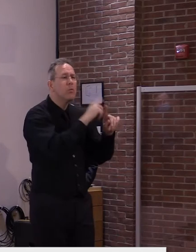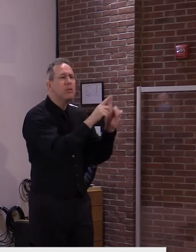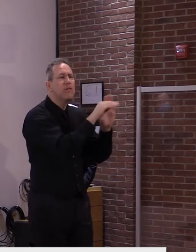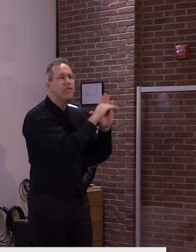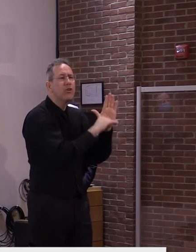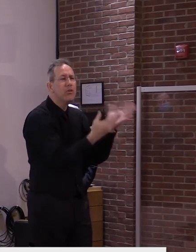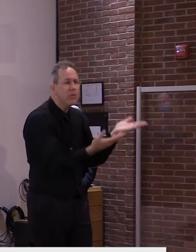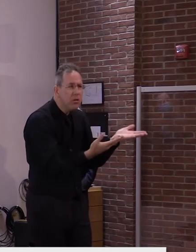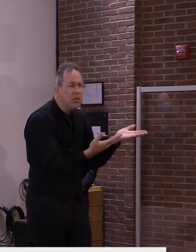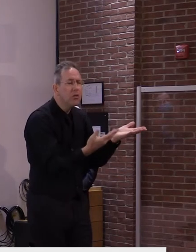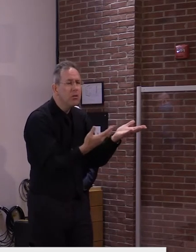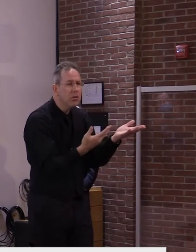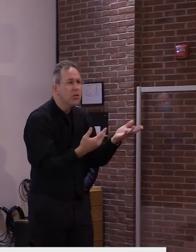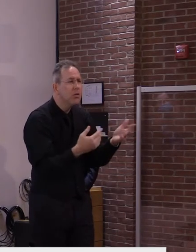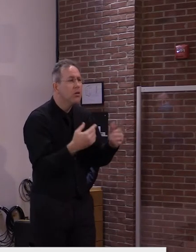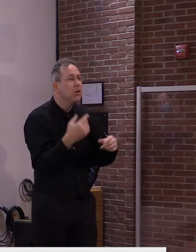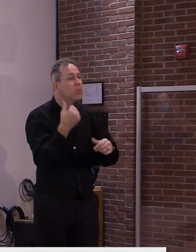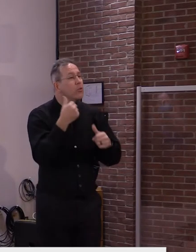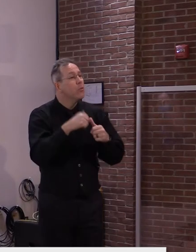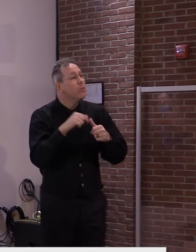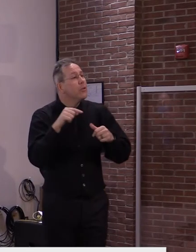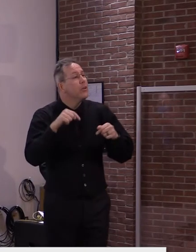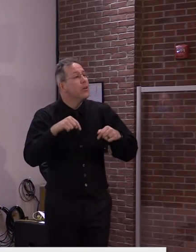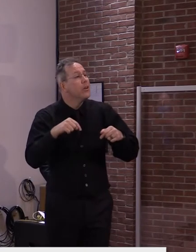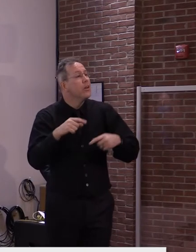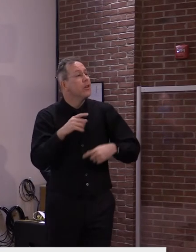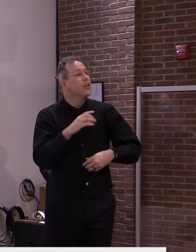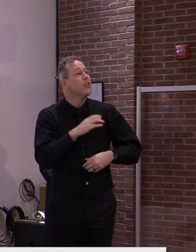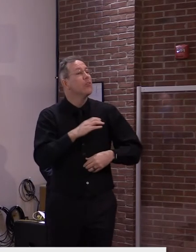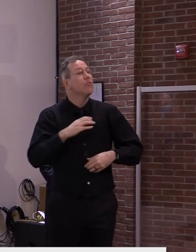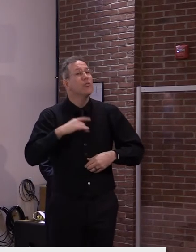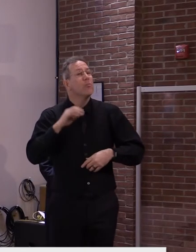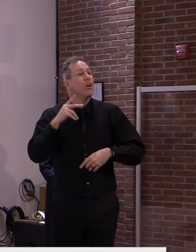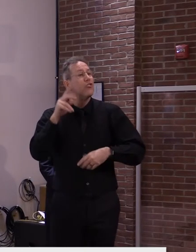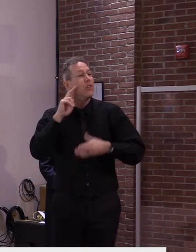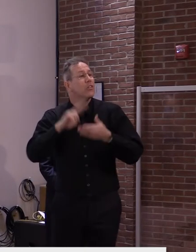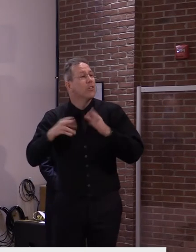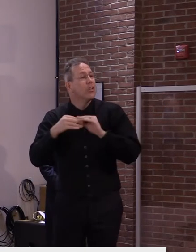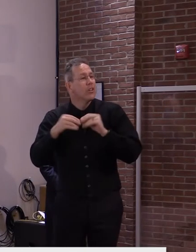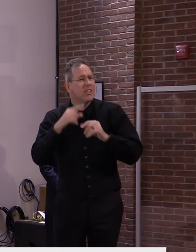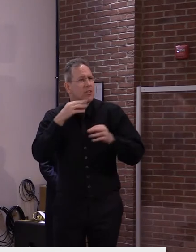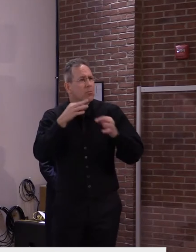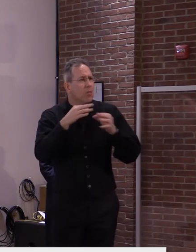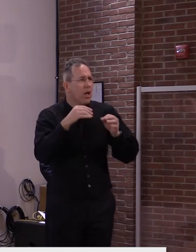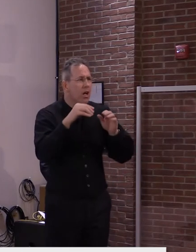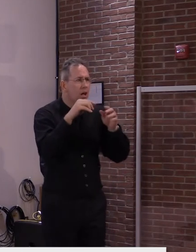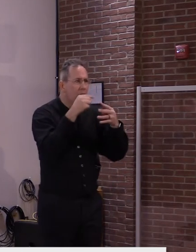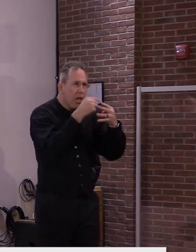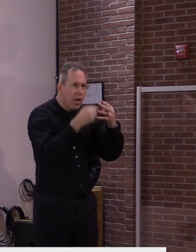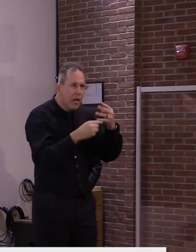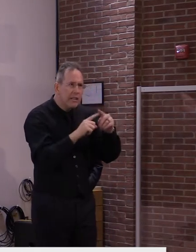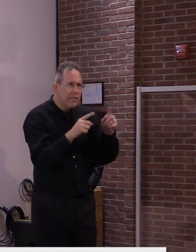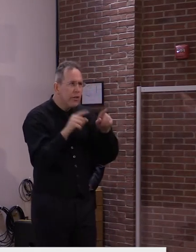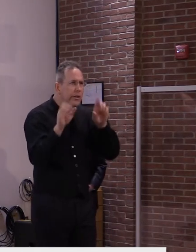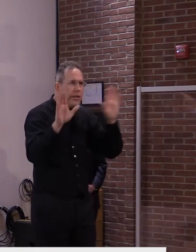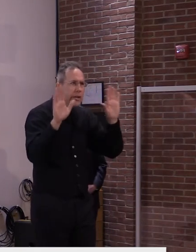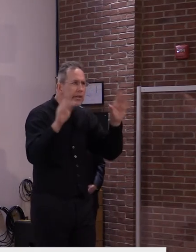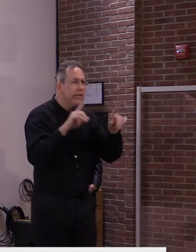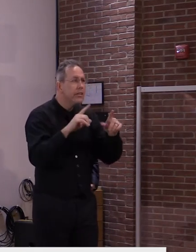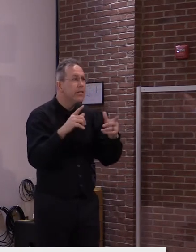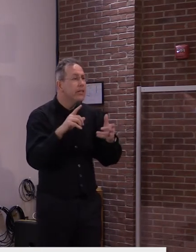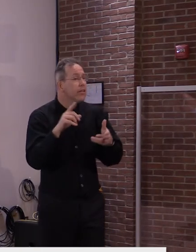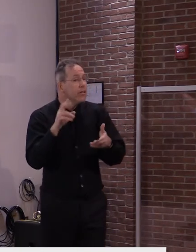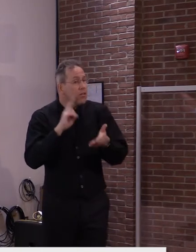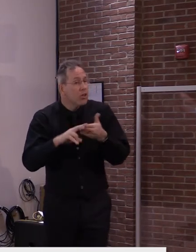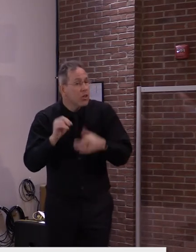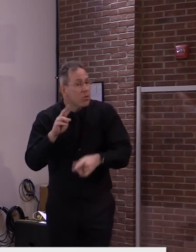ours. But Secretary Moore, anything you can offer as to what we've been looking at? Happy to, Governor. So